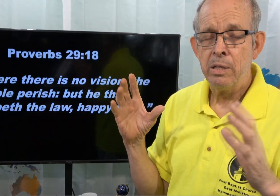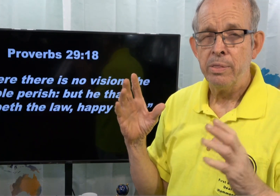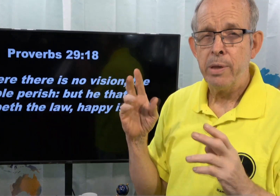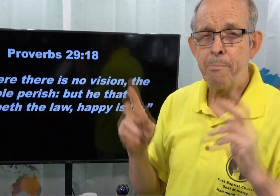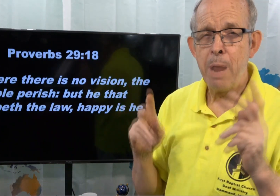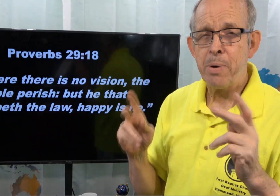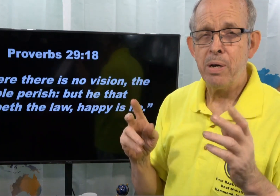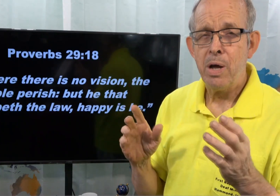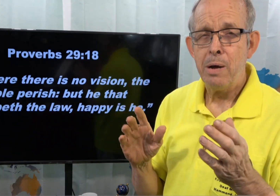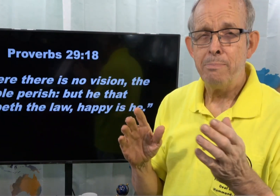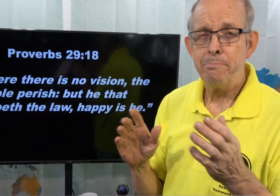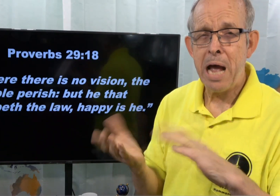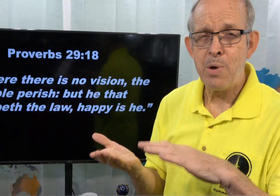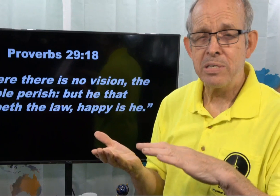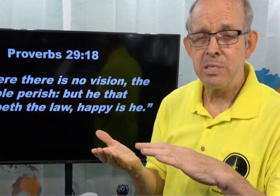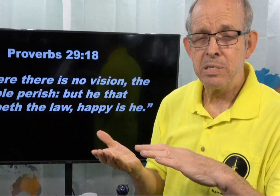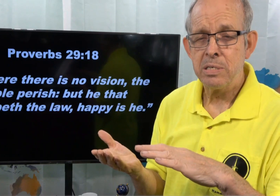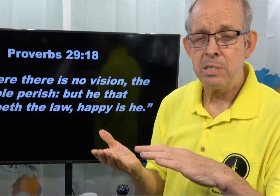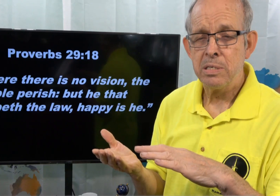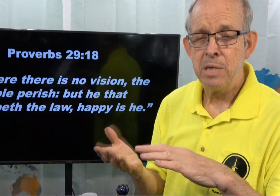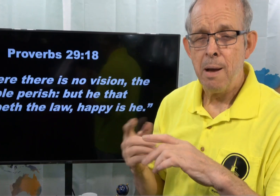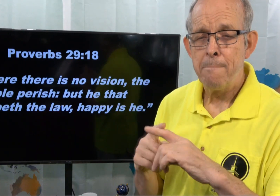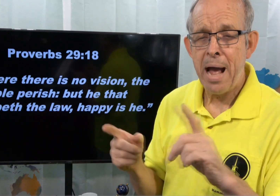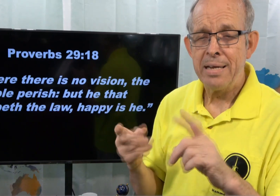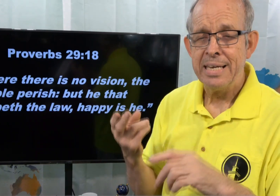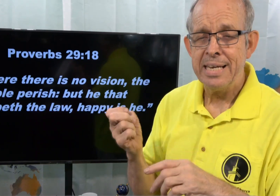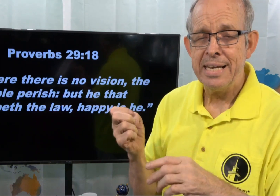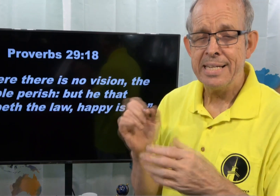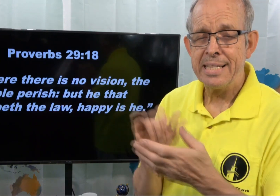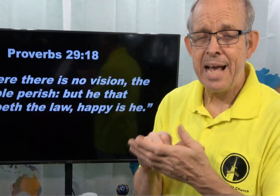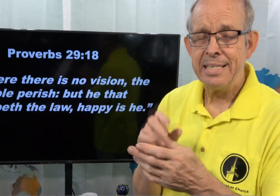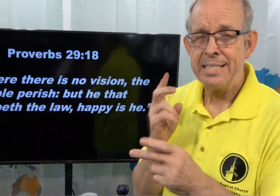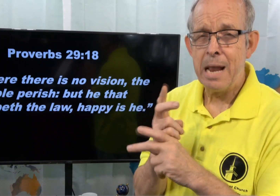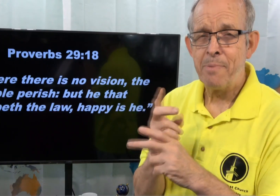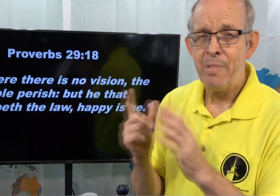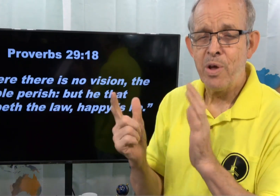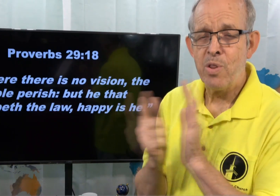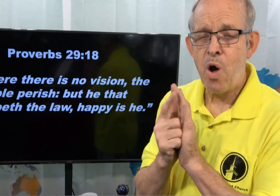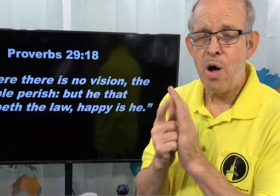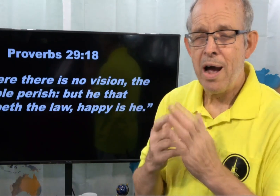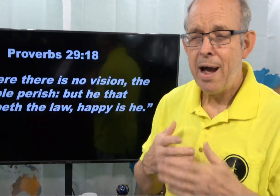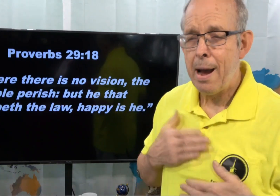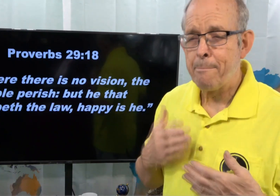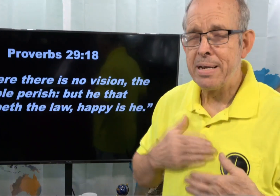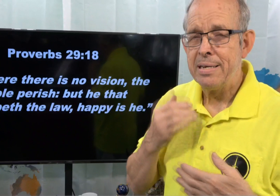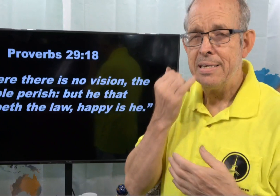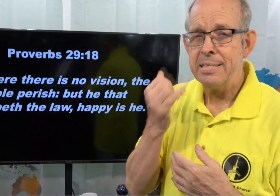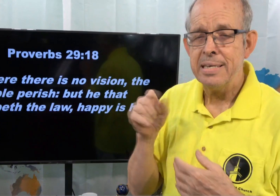the people perish. But he that keep the law, happy is he.